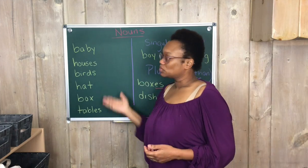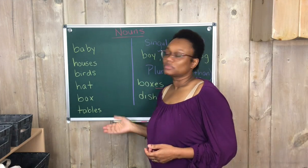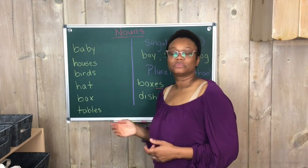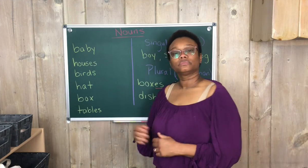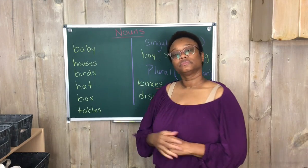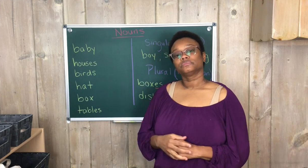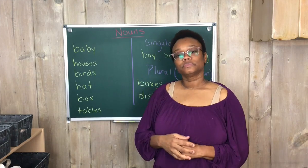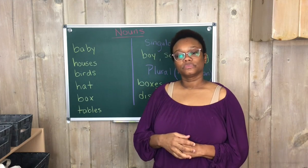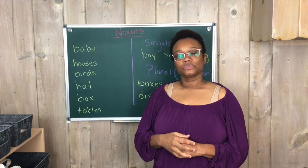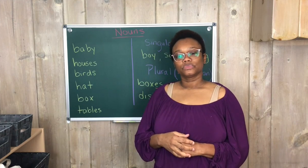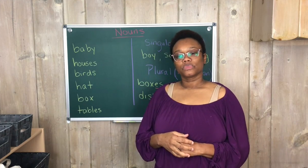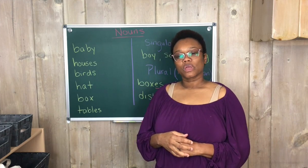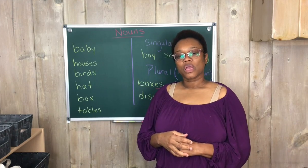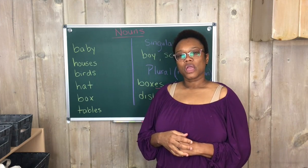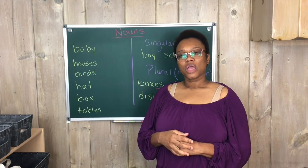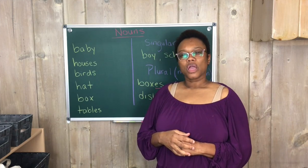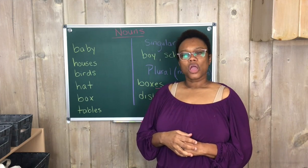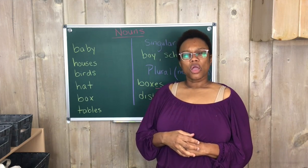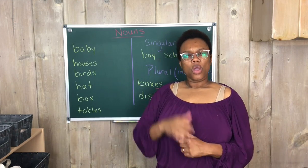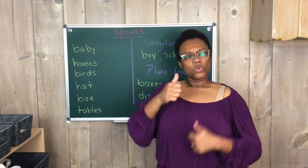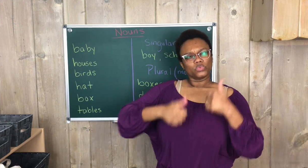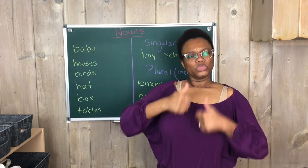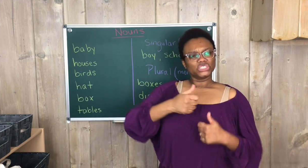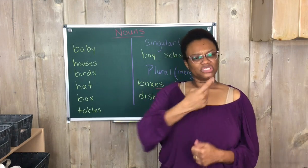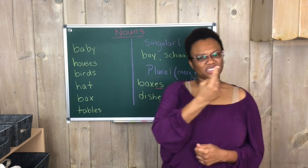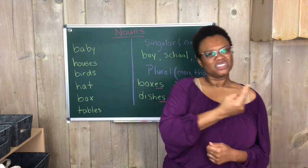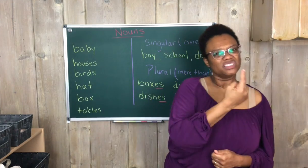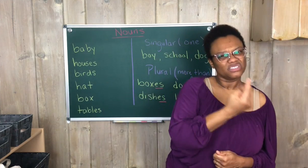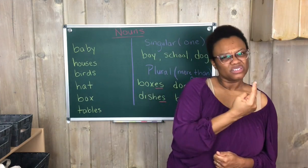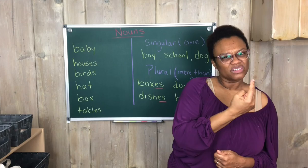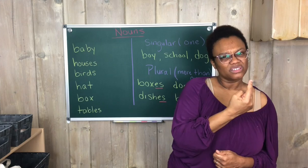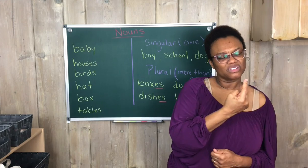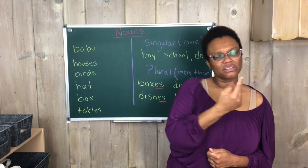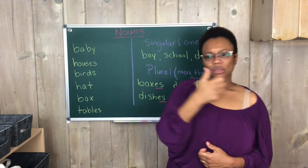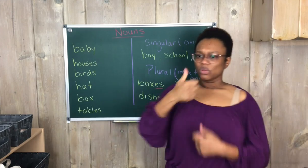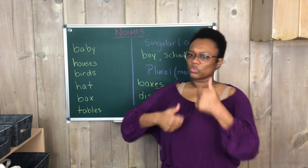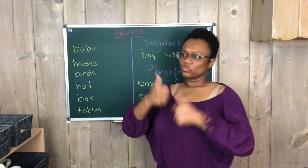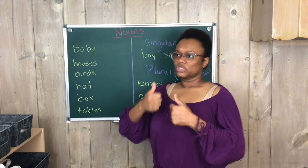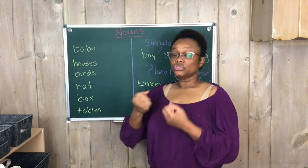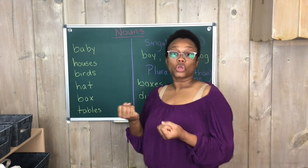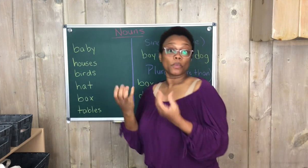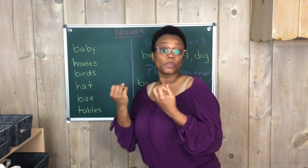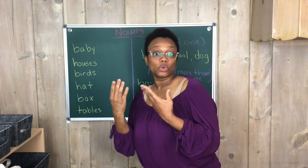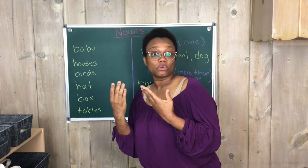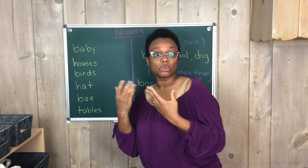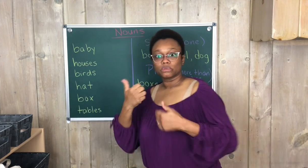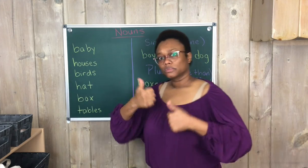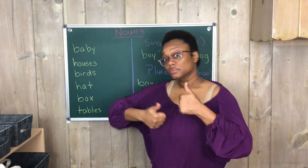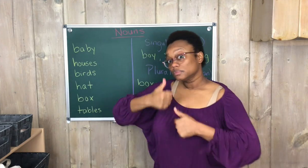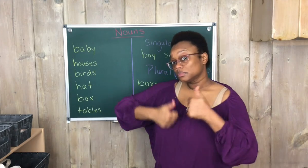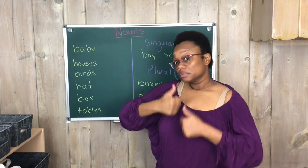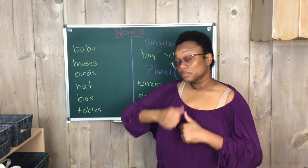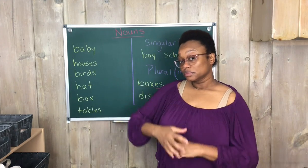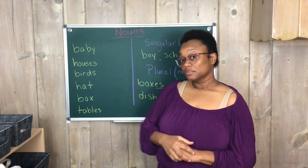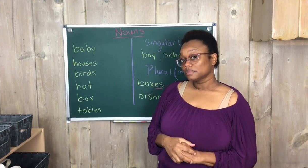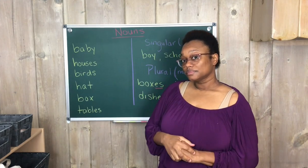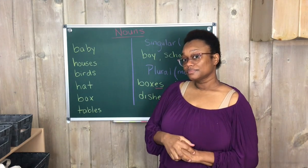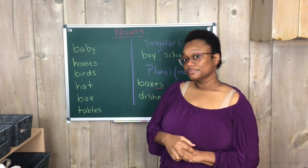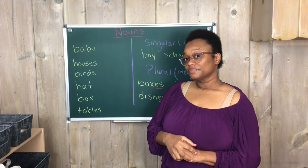I've written down a list of words. I want you to think about which ones are singular and which ones are plural